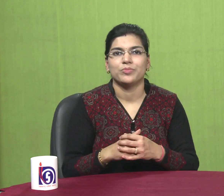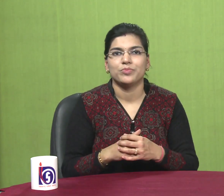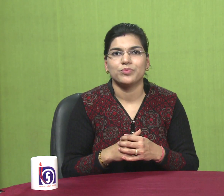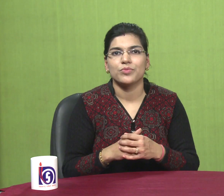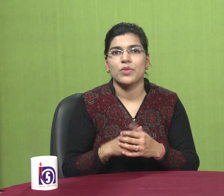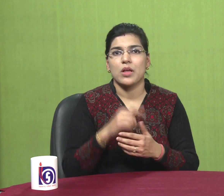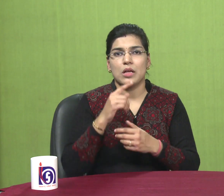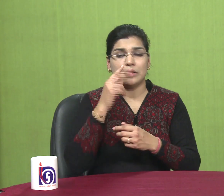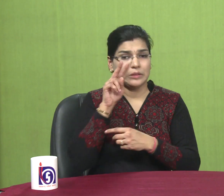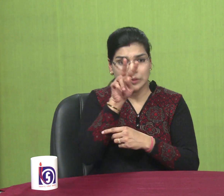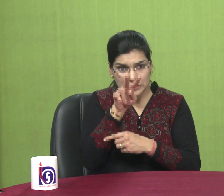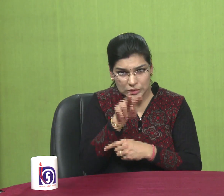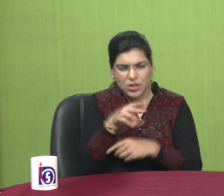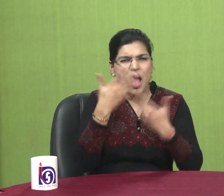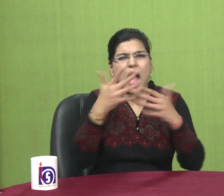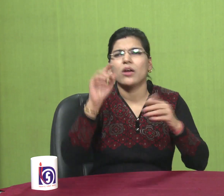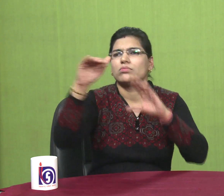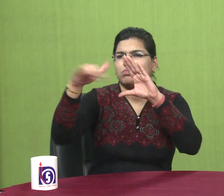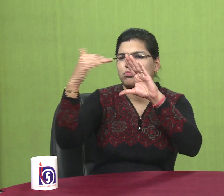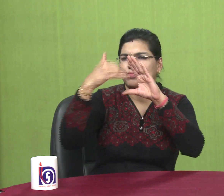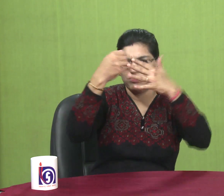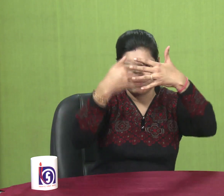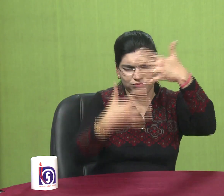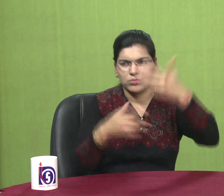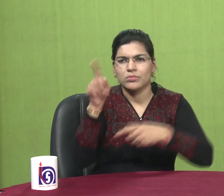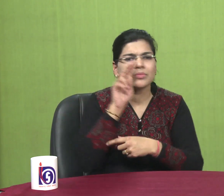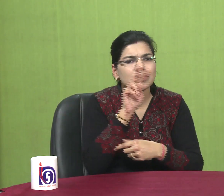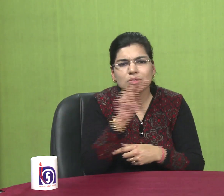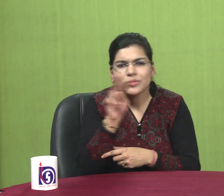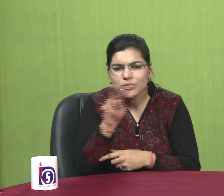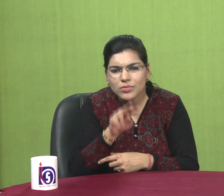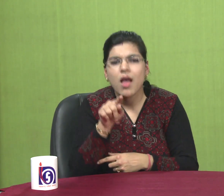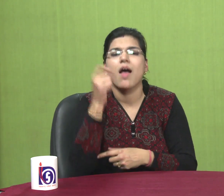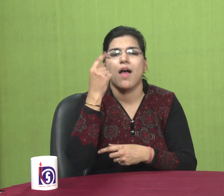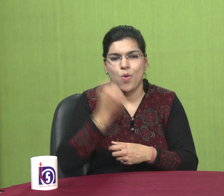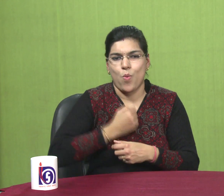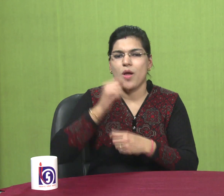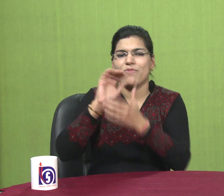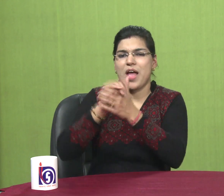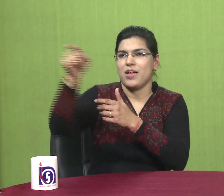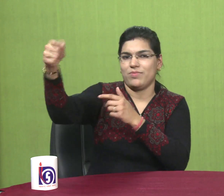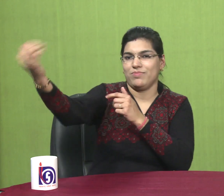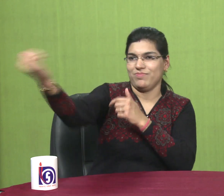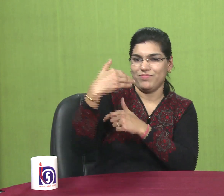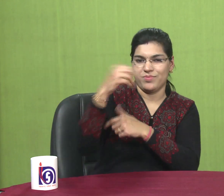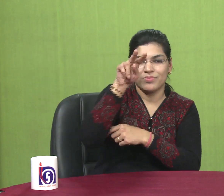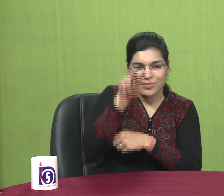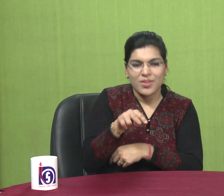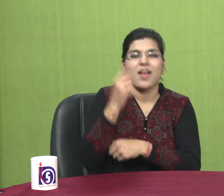Let me explain how. So when you read the message, you can just open, read them, and we know that a